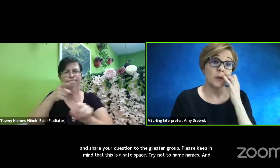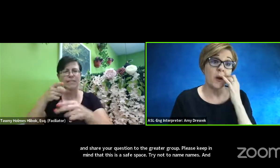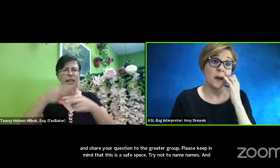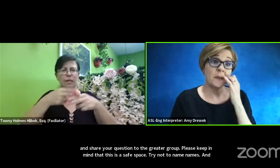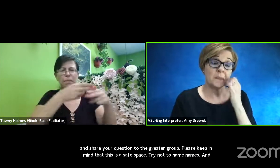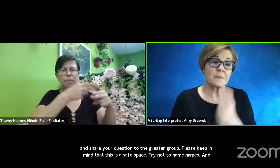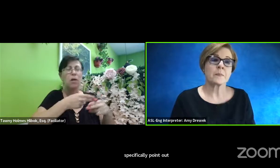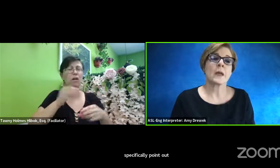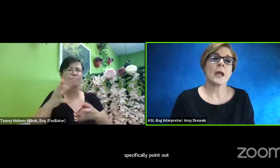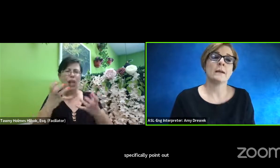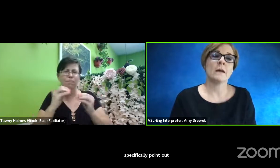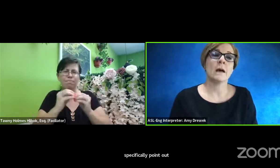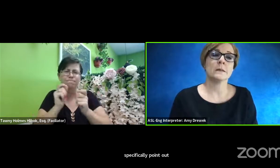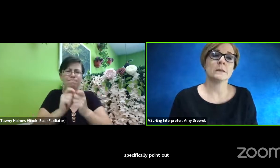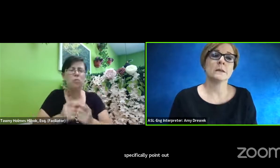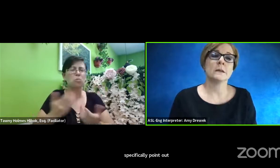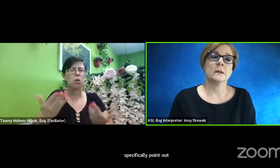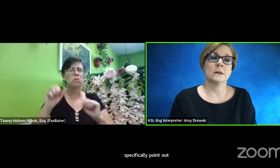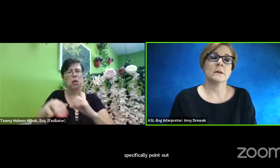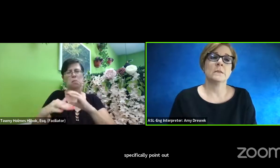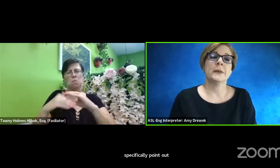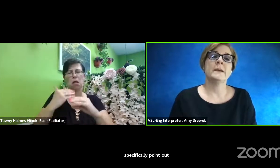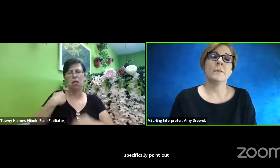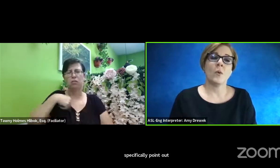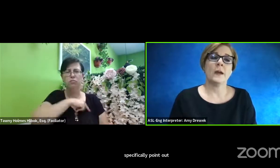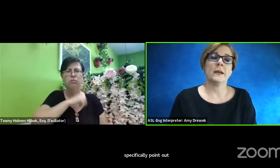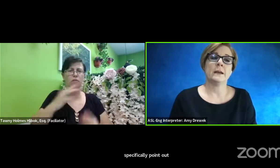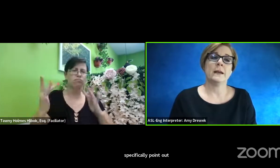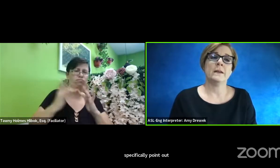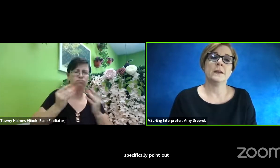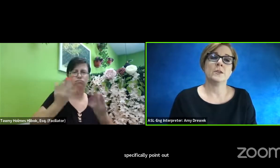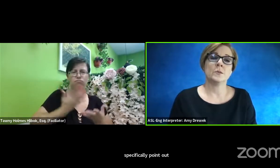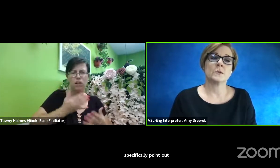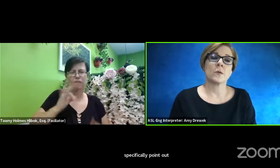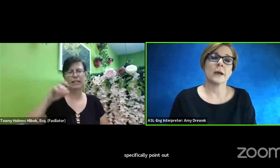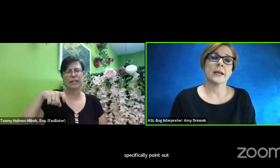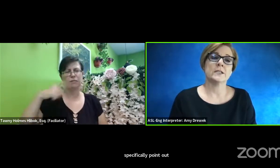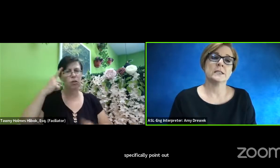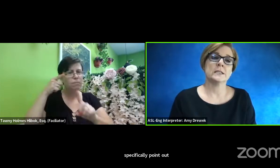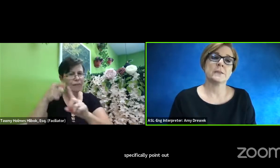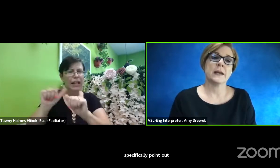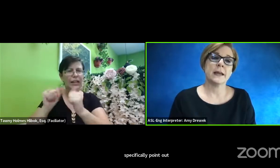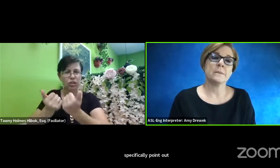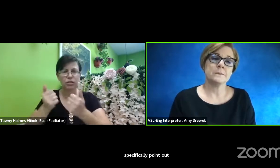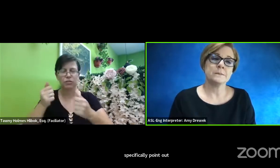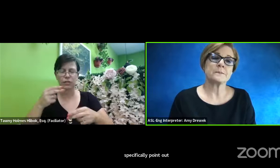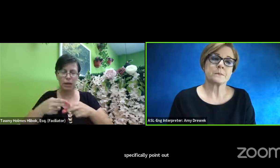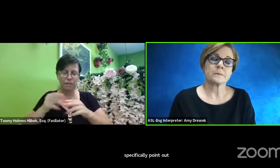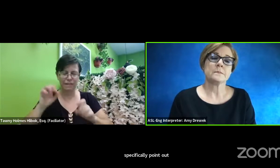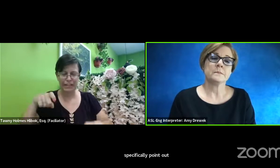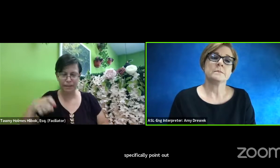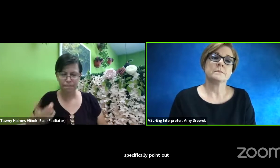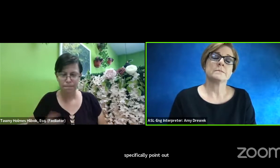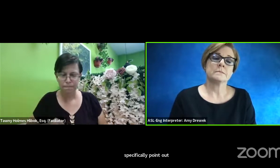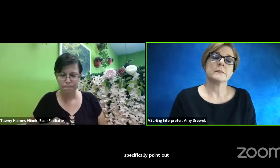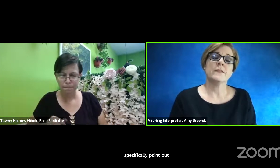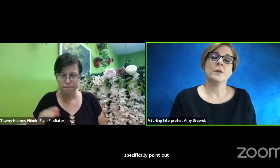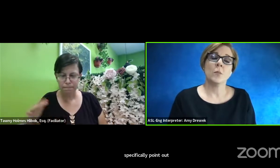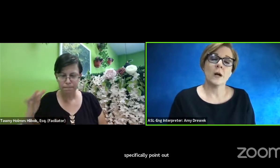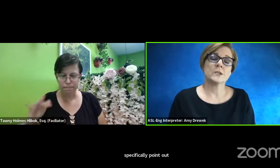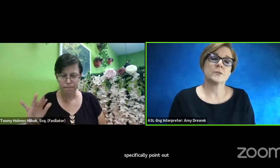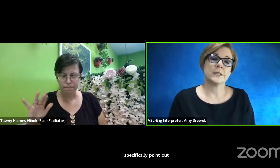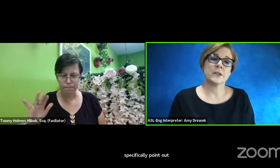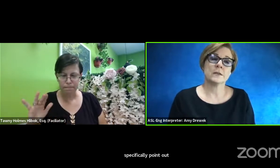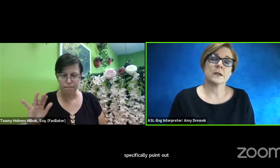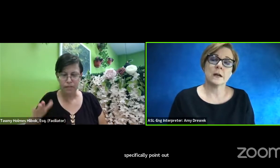our comments broad and not pinpoint individuals or agencies by name.